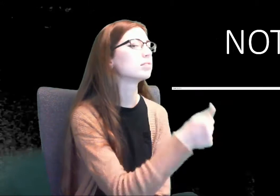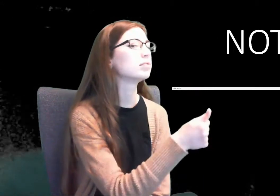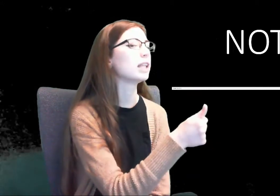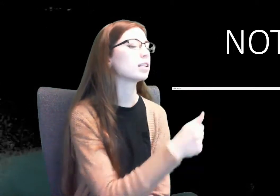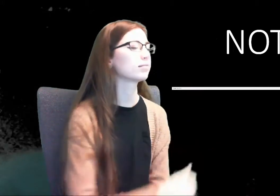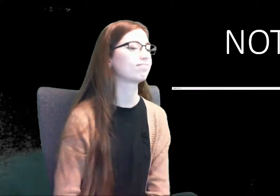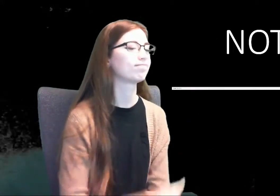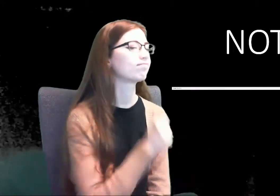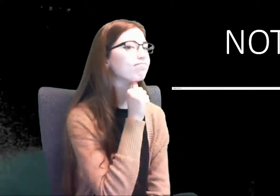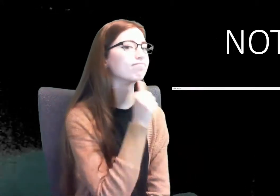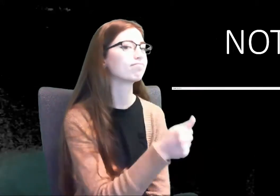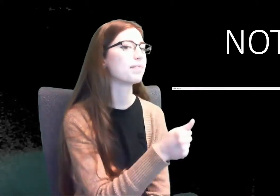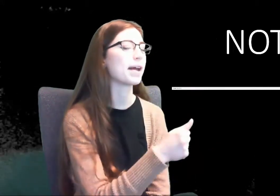Not. Not.